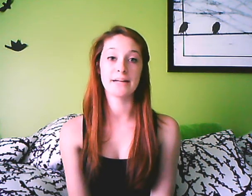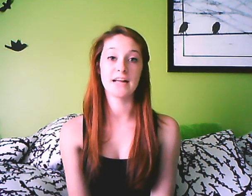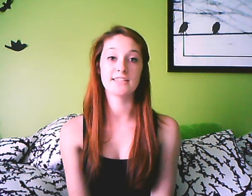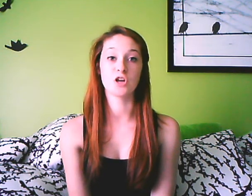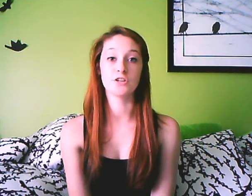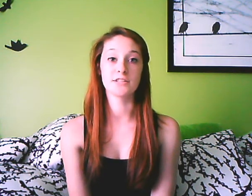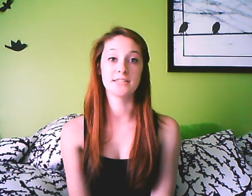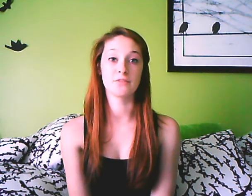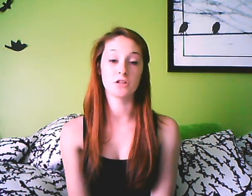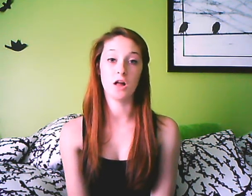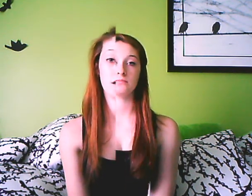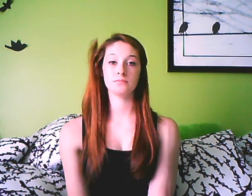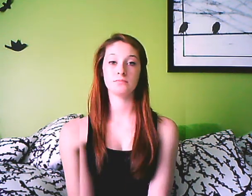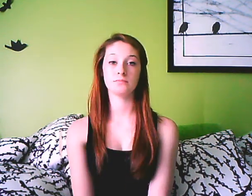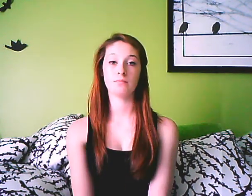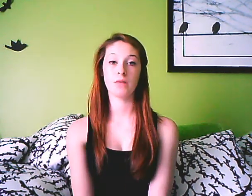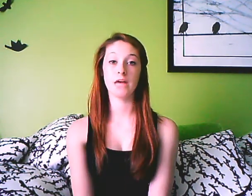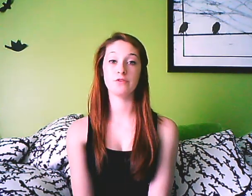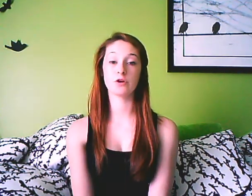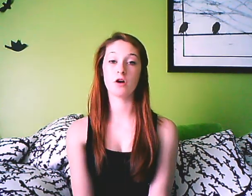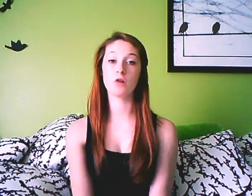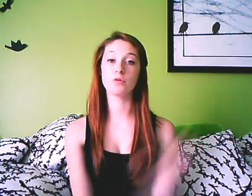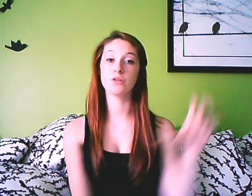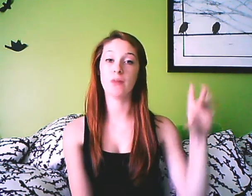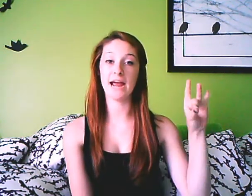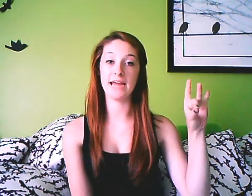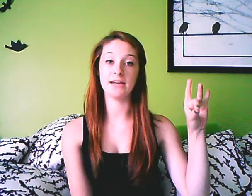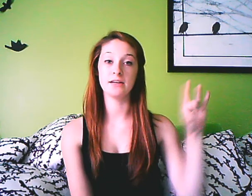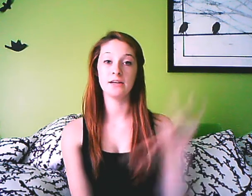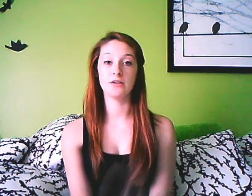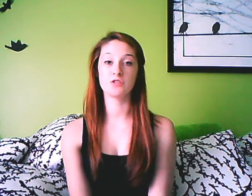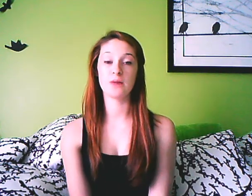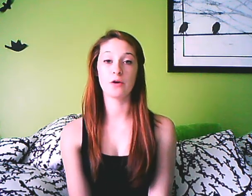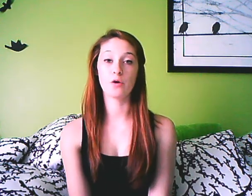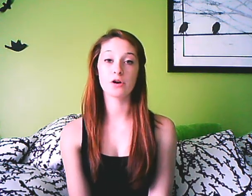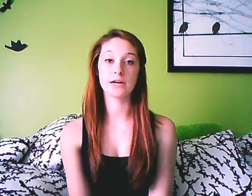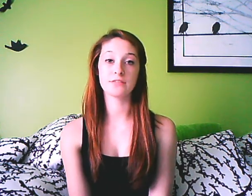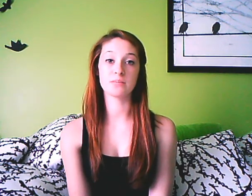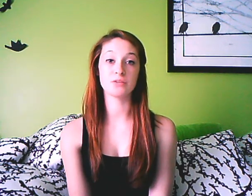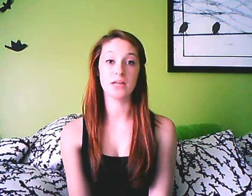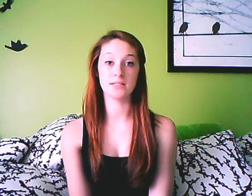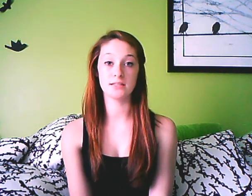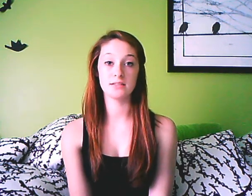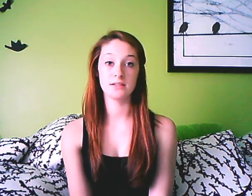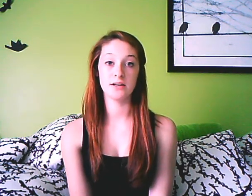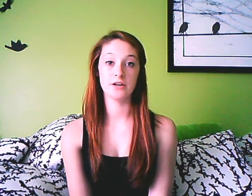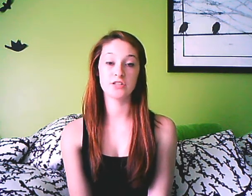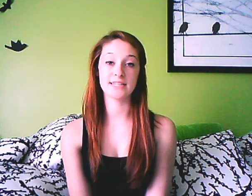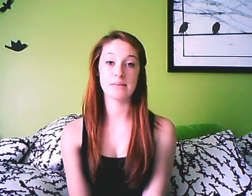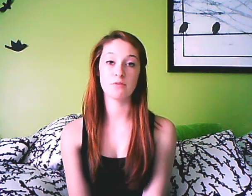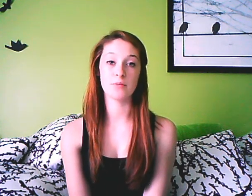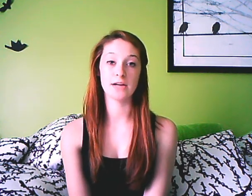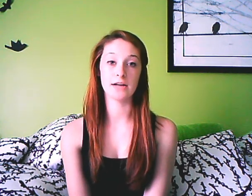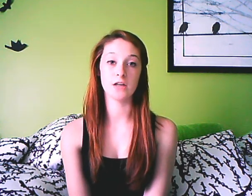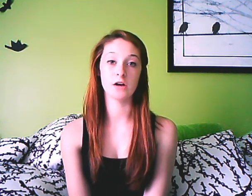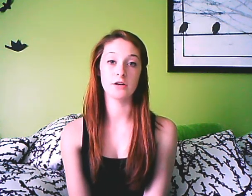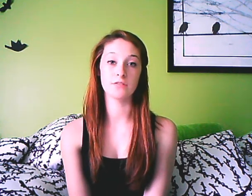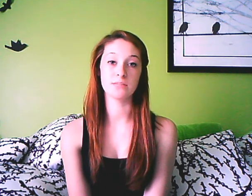class starts at 7 o'clock. If you recall rule number 8, it was about ordering of simple sentences. Here's an example from the dialogue of a simple